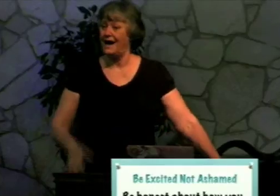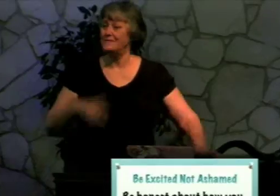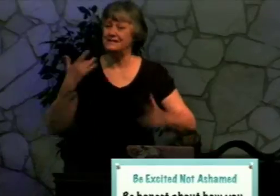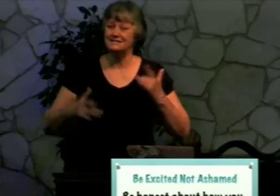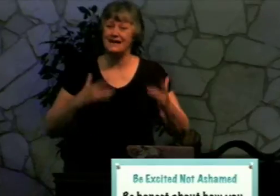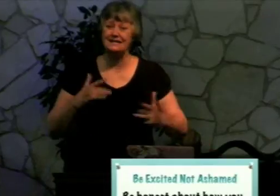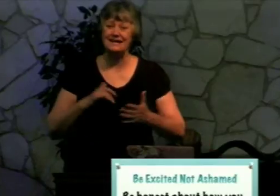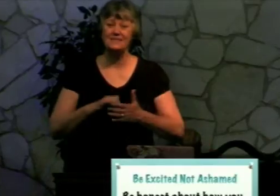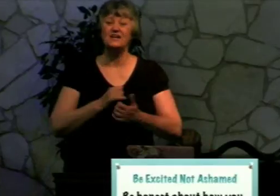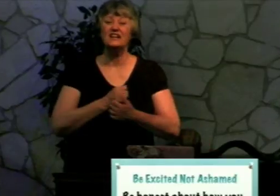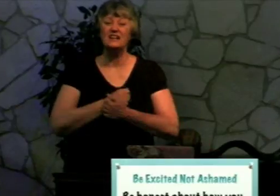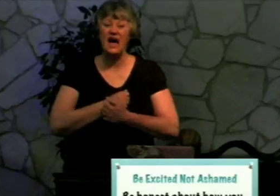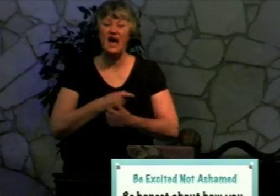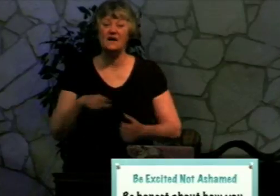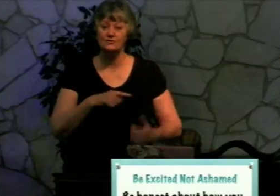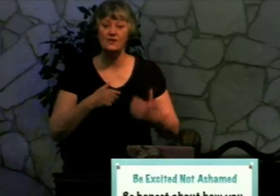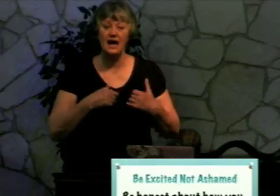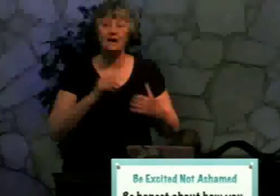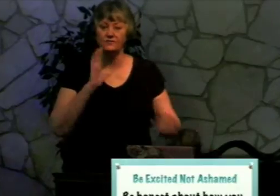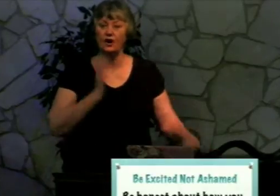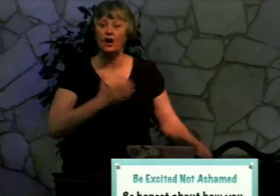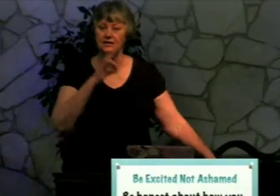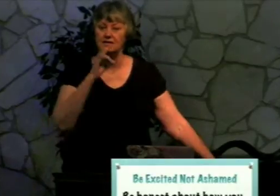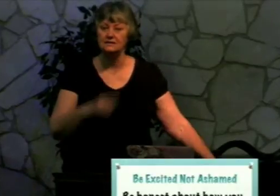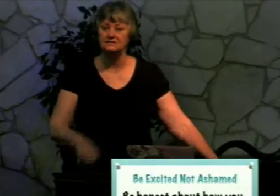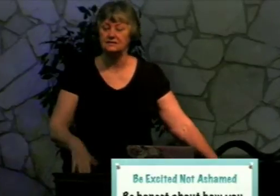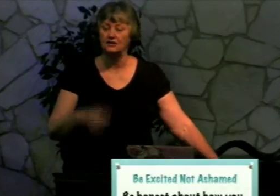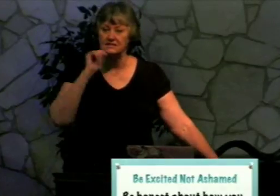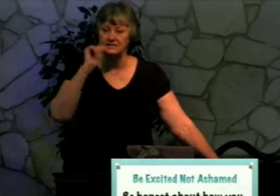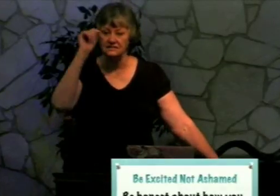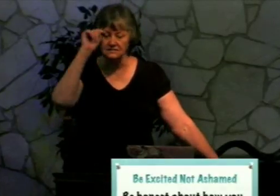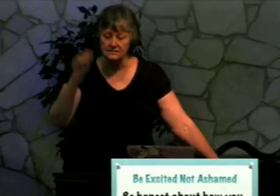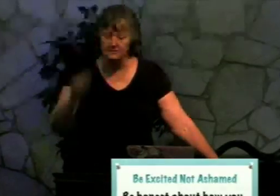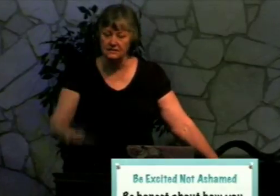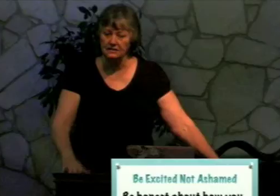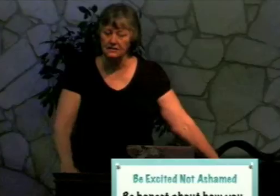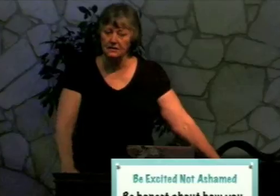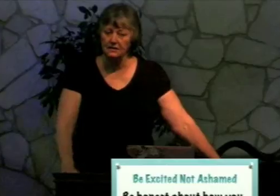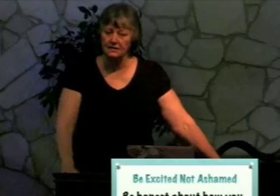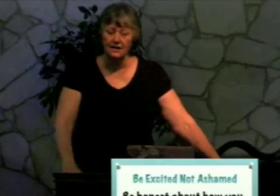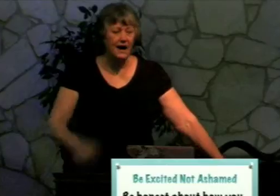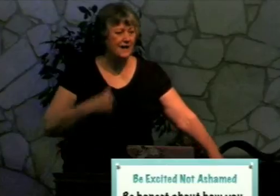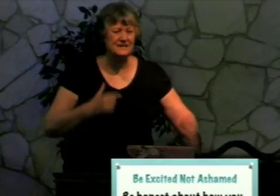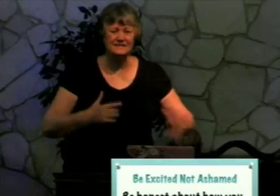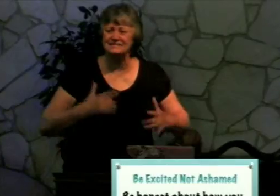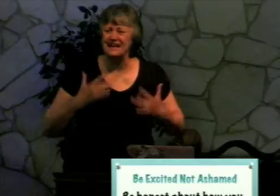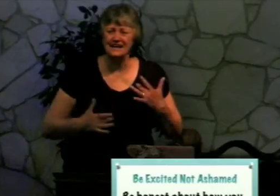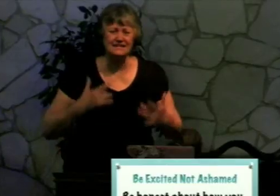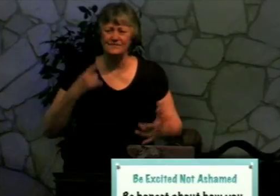I'm excited at the love you have for our kids and our teens. I'm excited